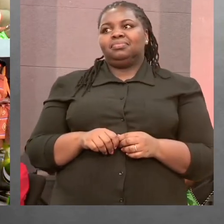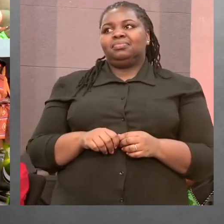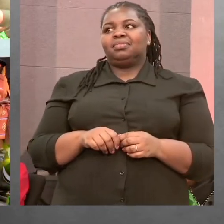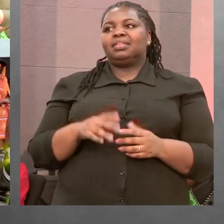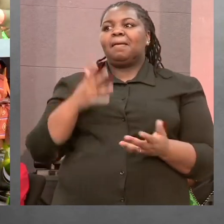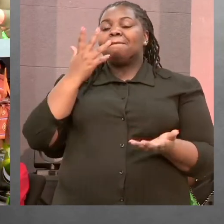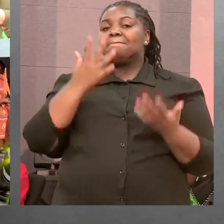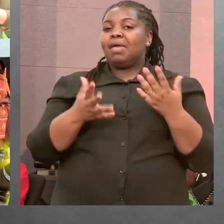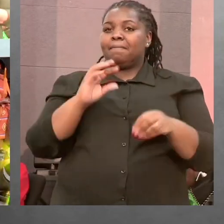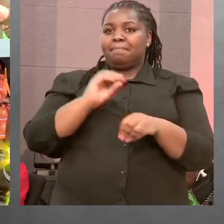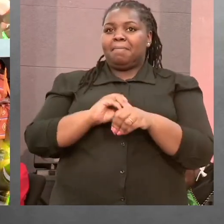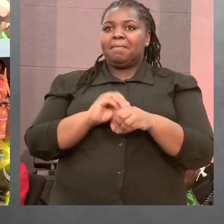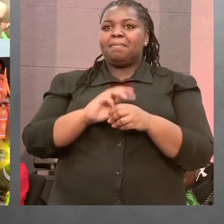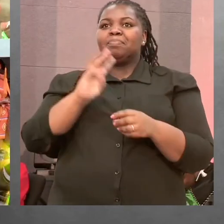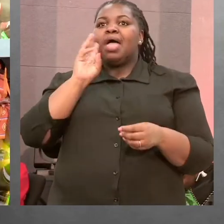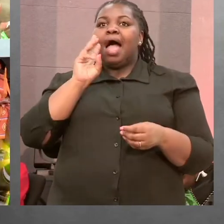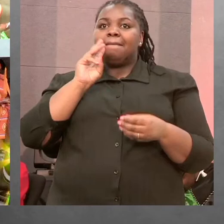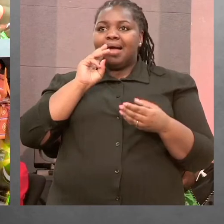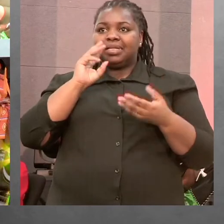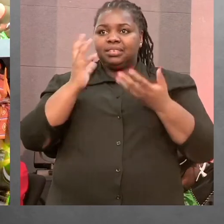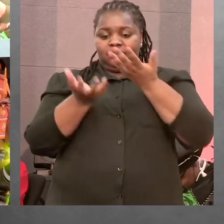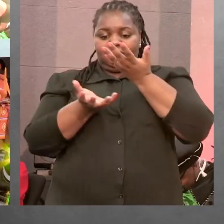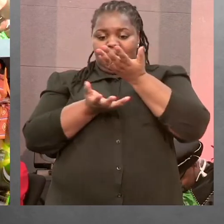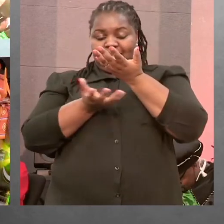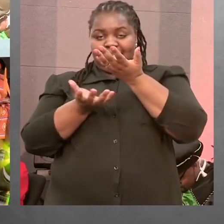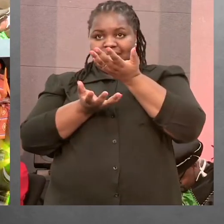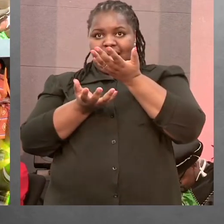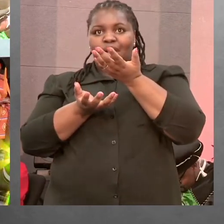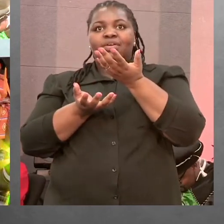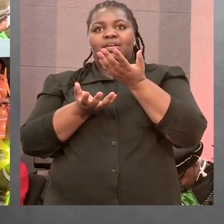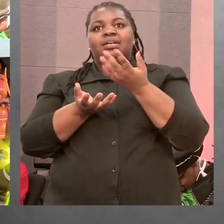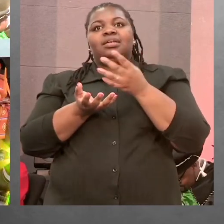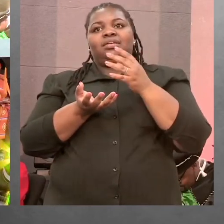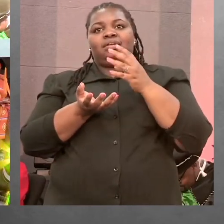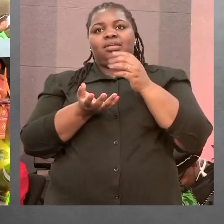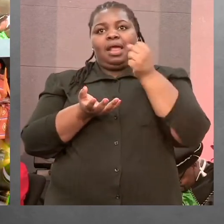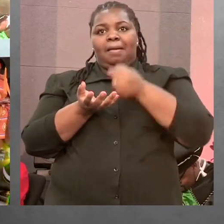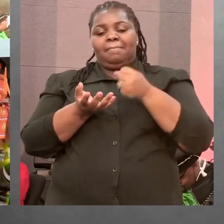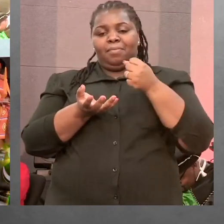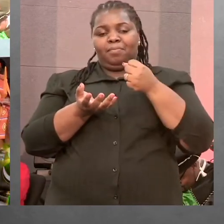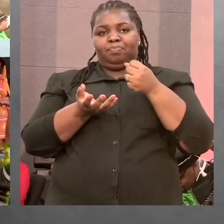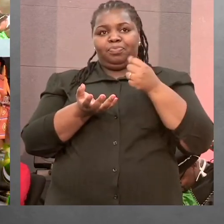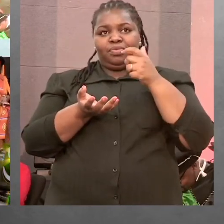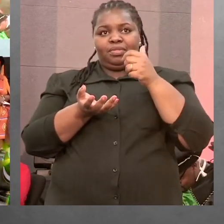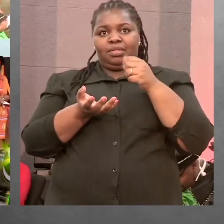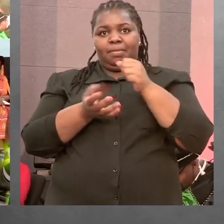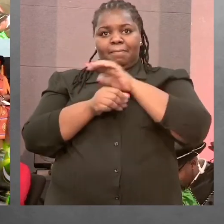Mhlawumbi ingxaki kwehle amanzi kwanyuka intlenge.